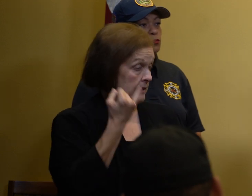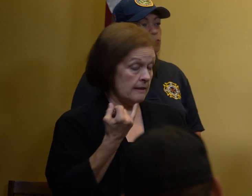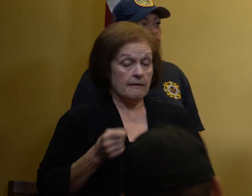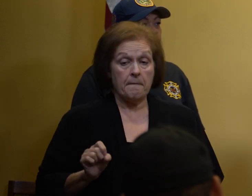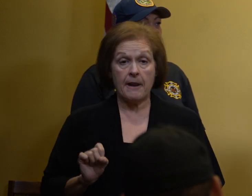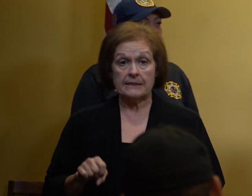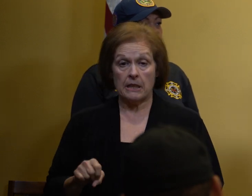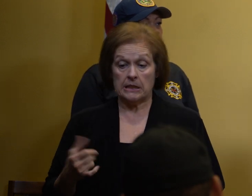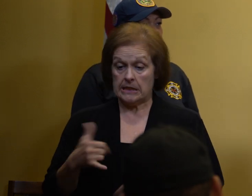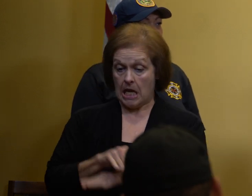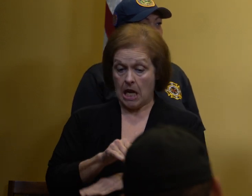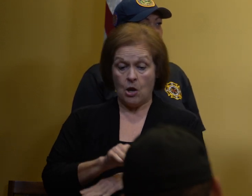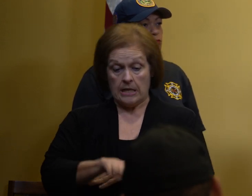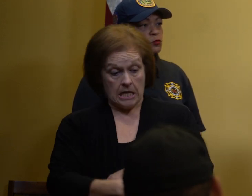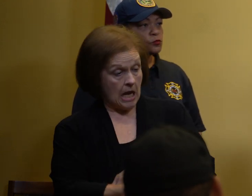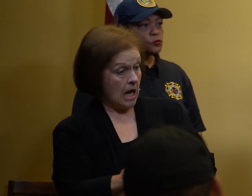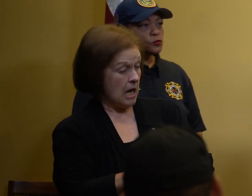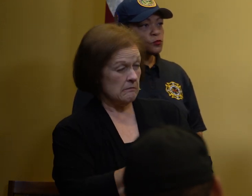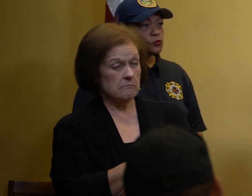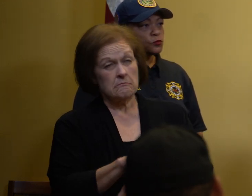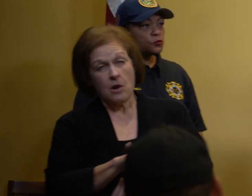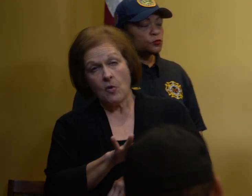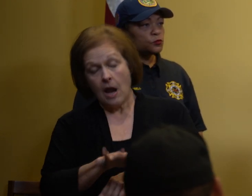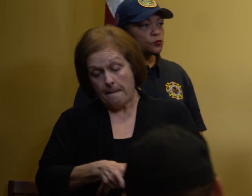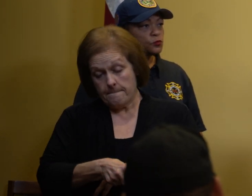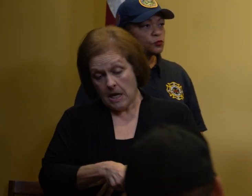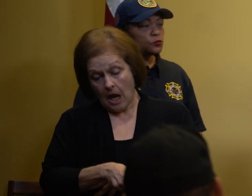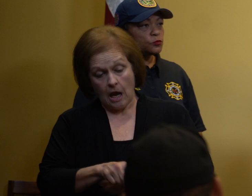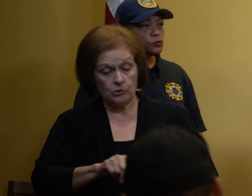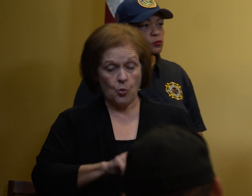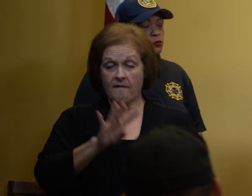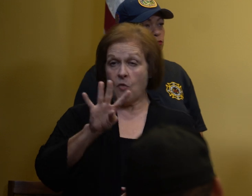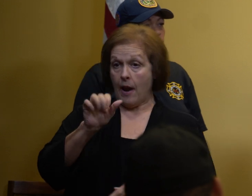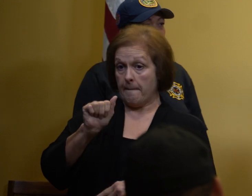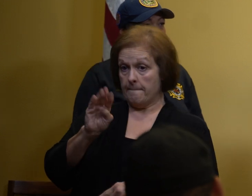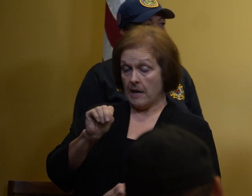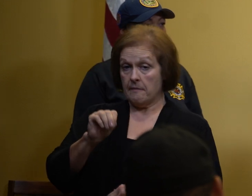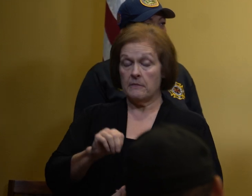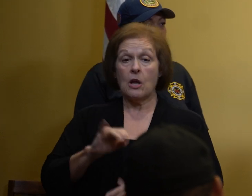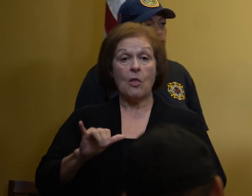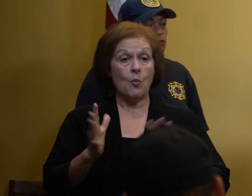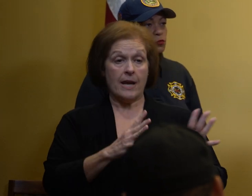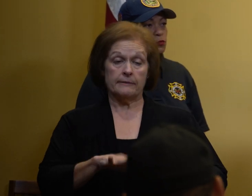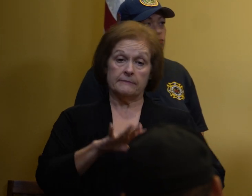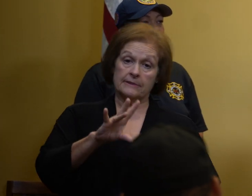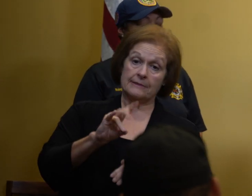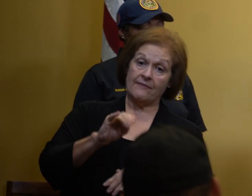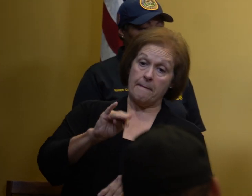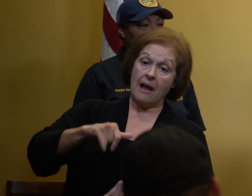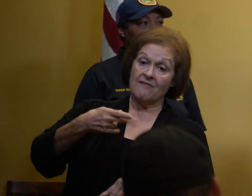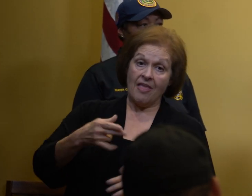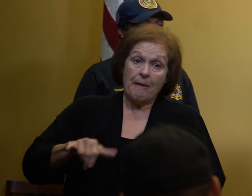possibility overnight tonight, particularly around midnight to about 4 a.m., winds gusting up to 70 miles an hour.